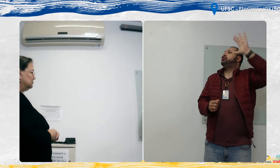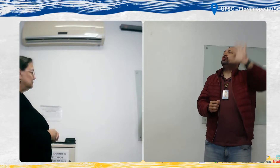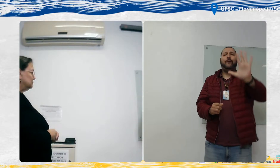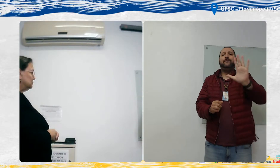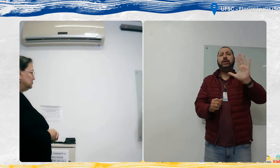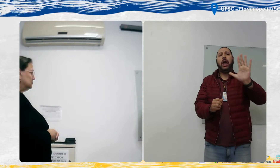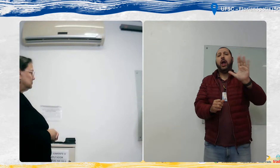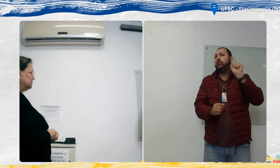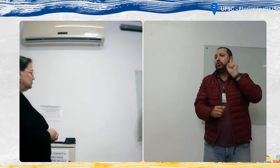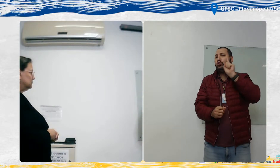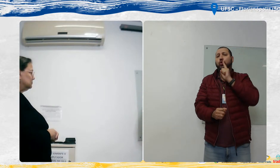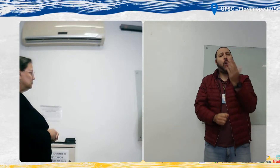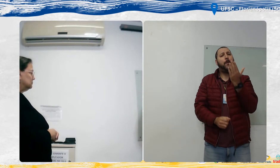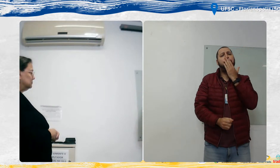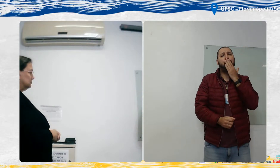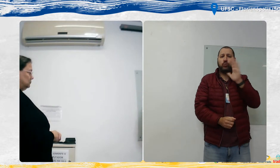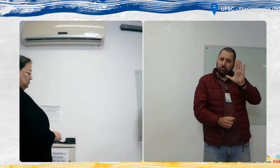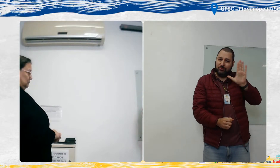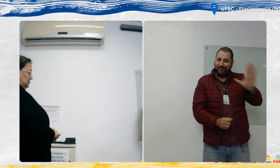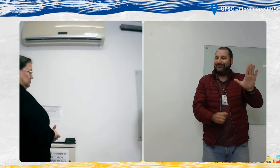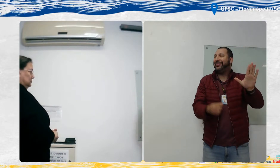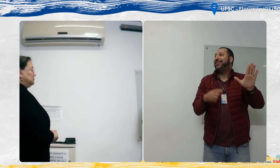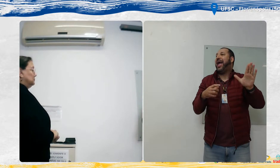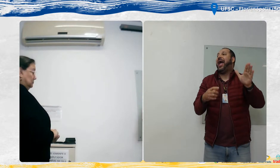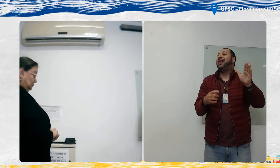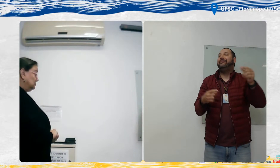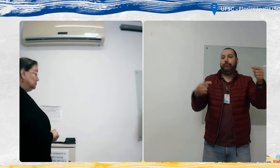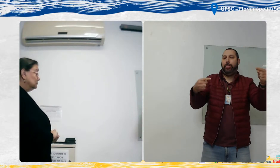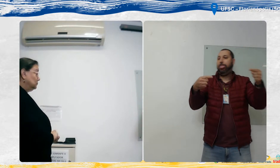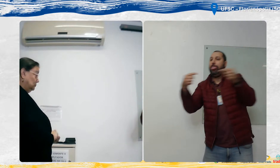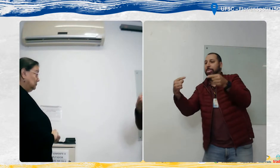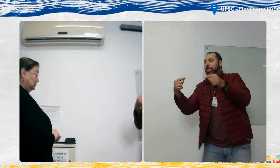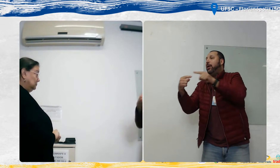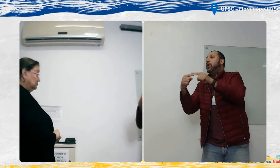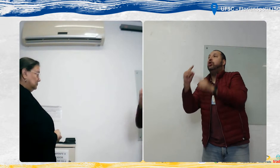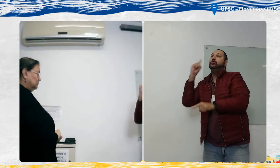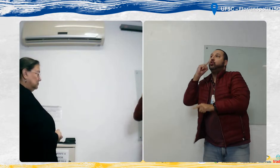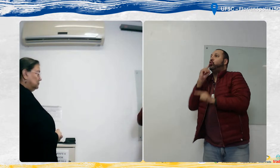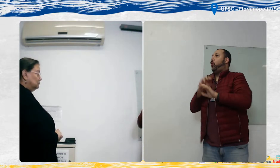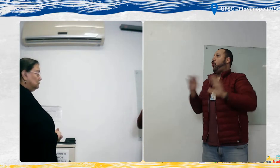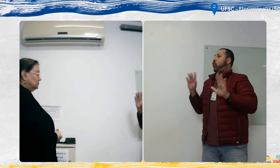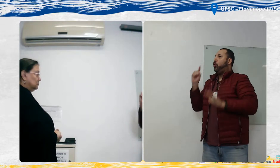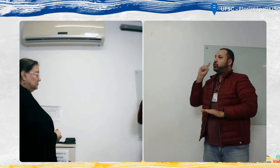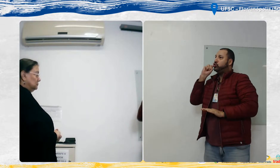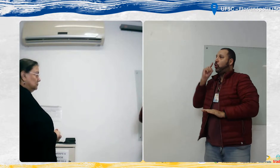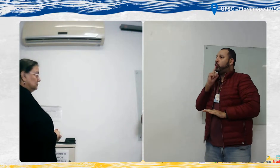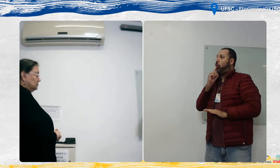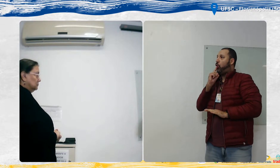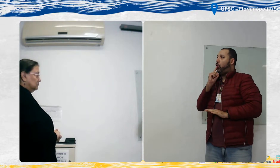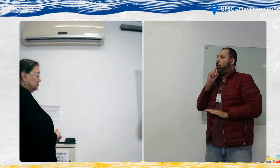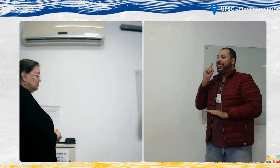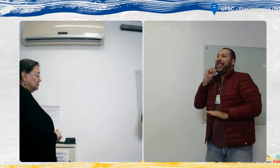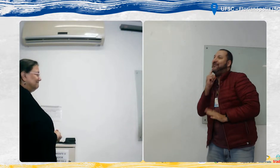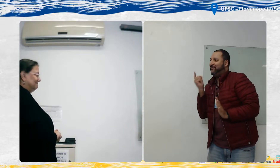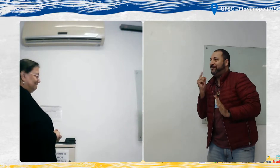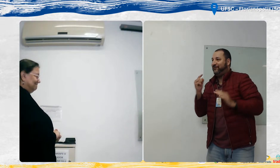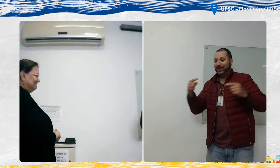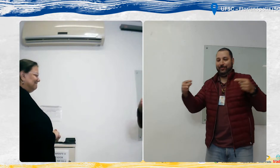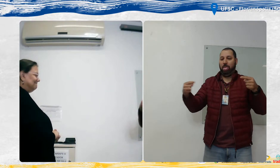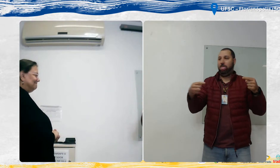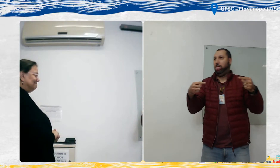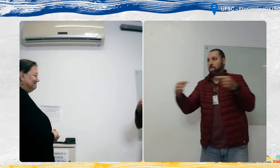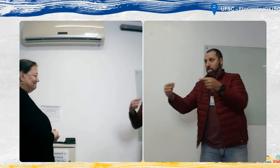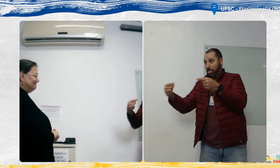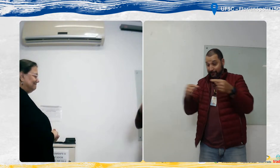they would like to have a way of doing deaf philosophy in a way to overcome these prejudices, you